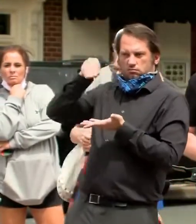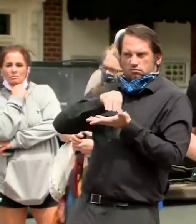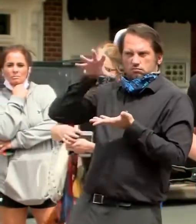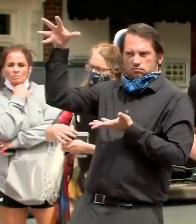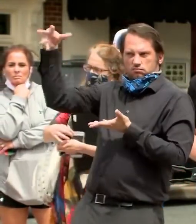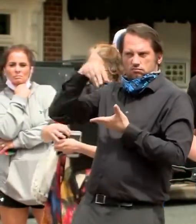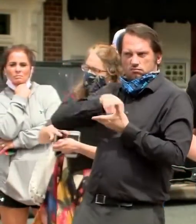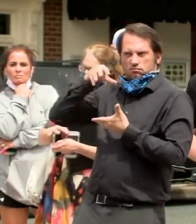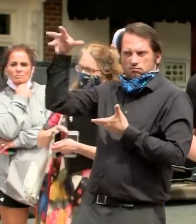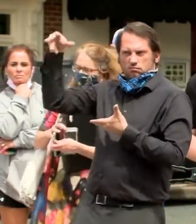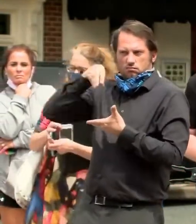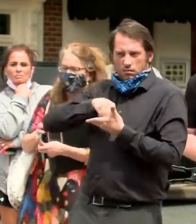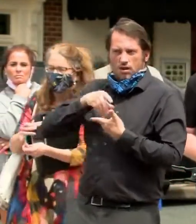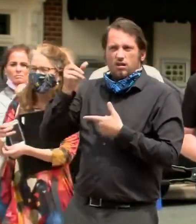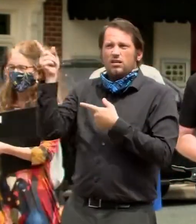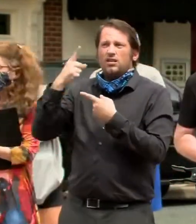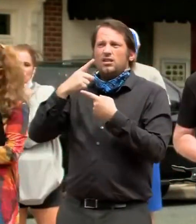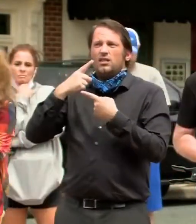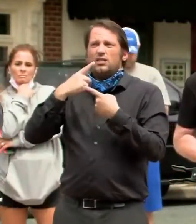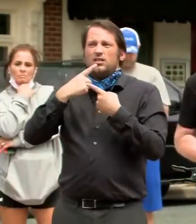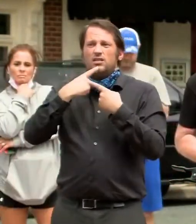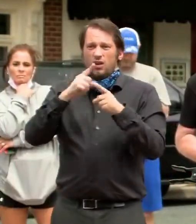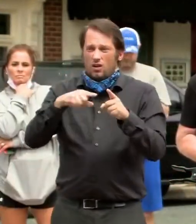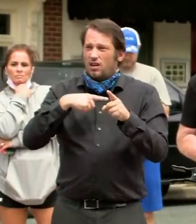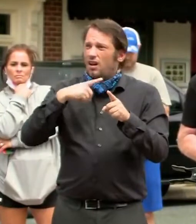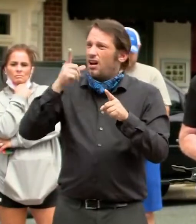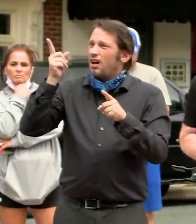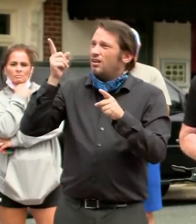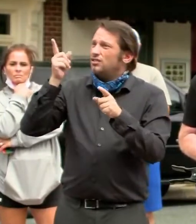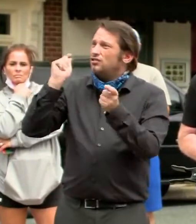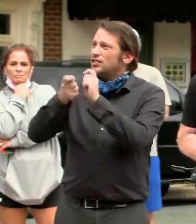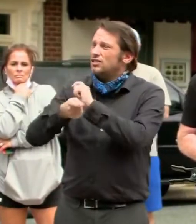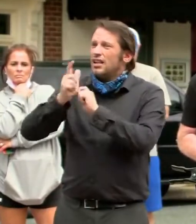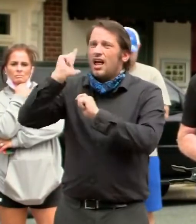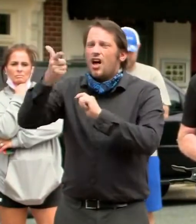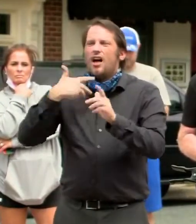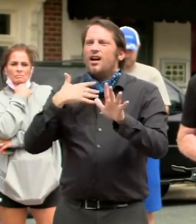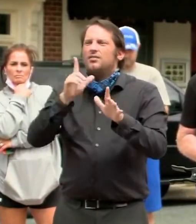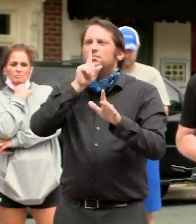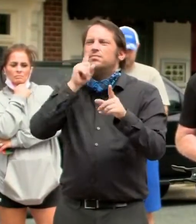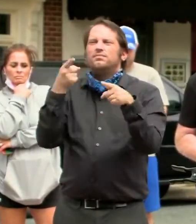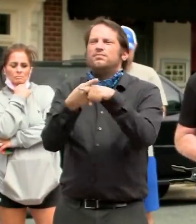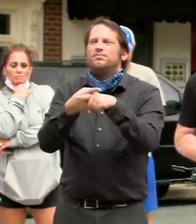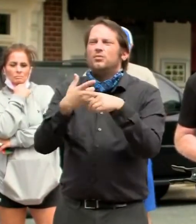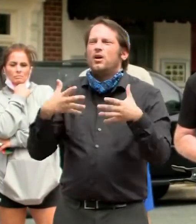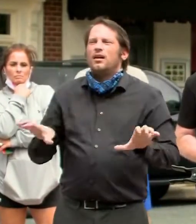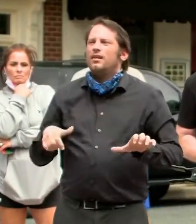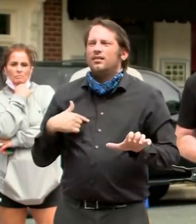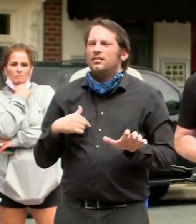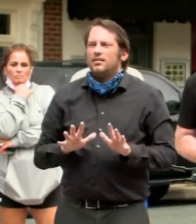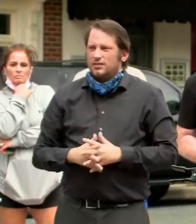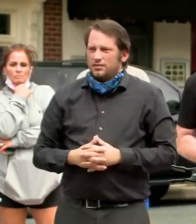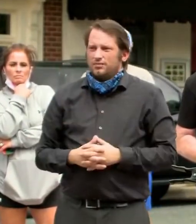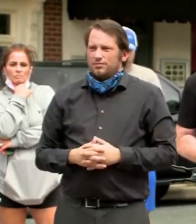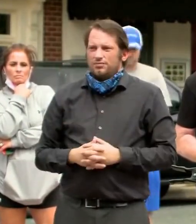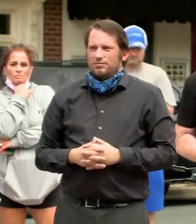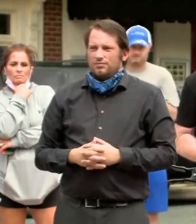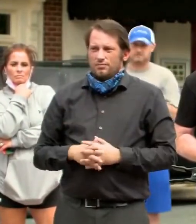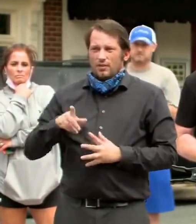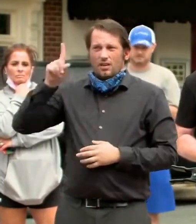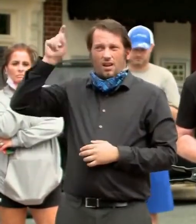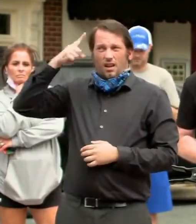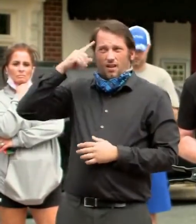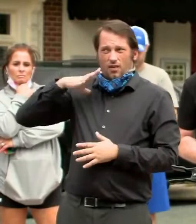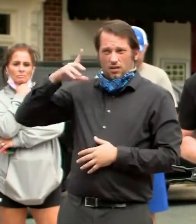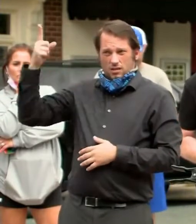on one day of what we were going to do and change it 2 days later. So the governor spoke at 5.